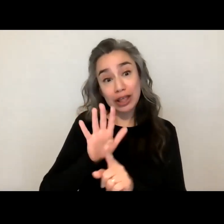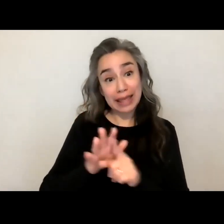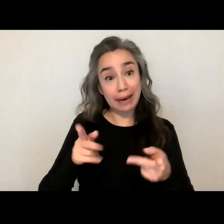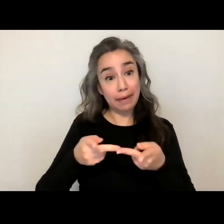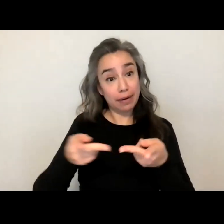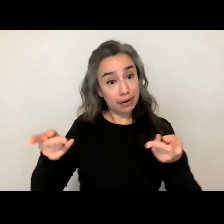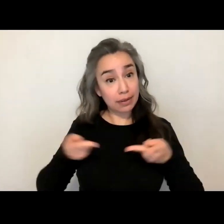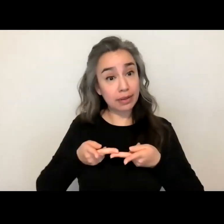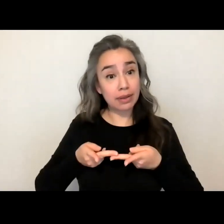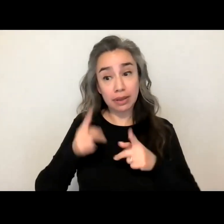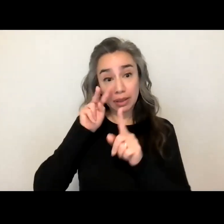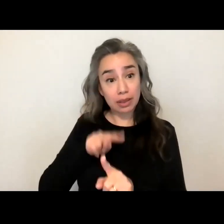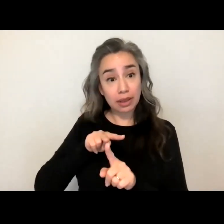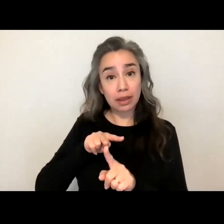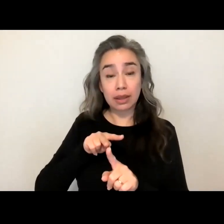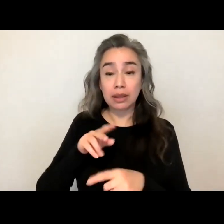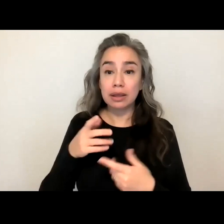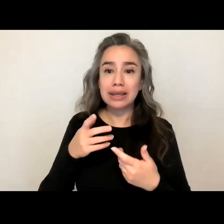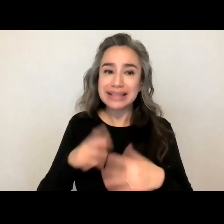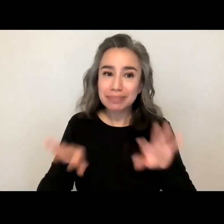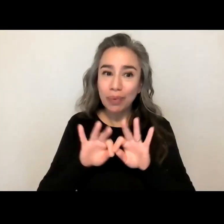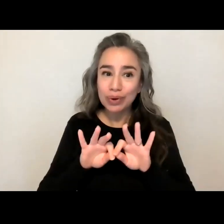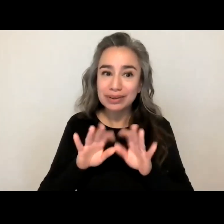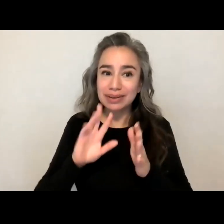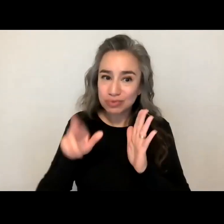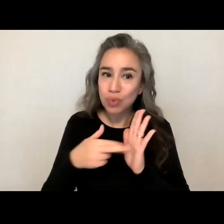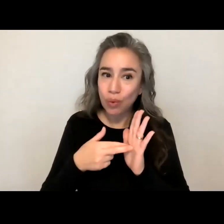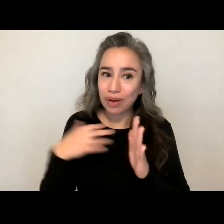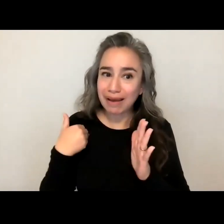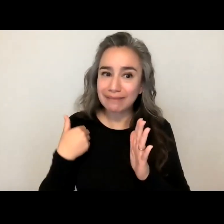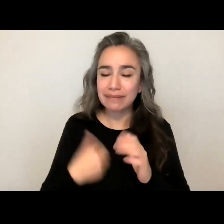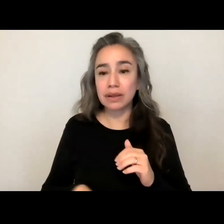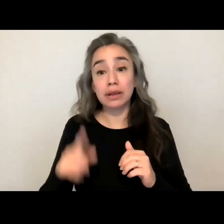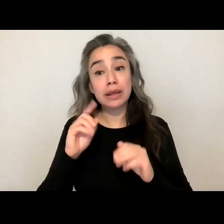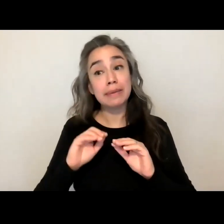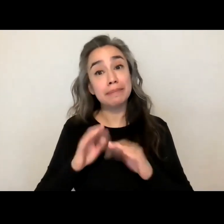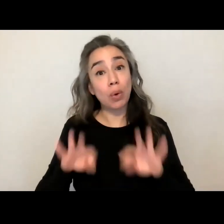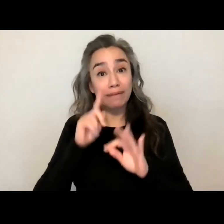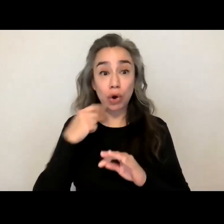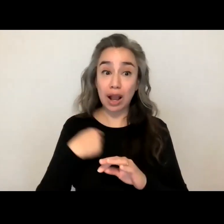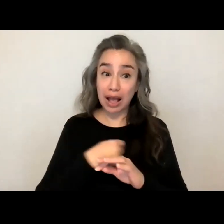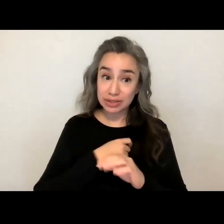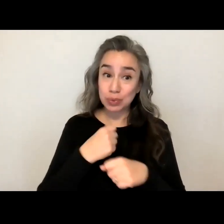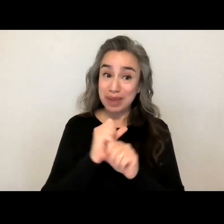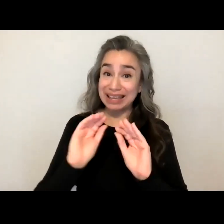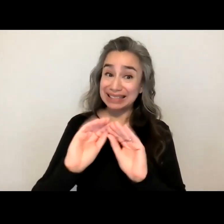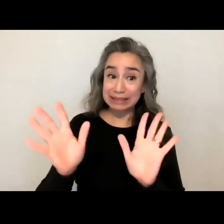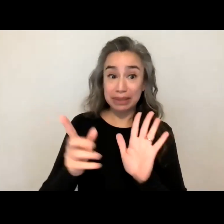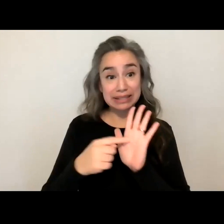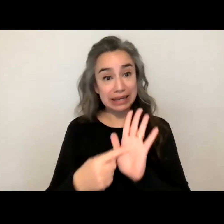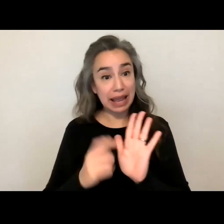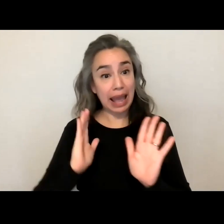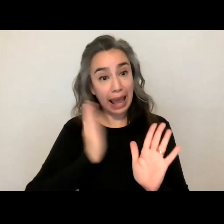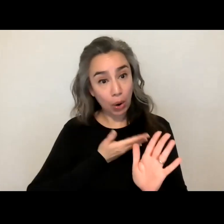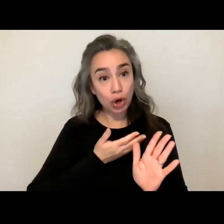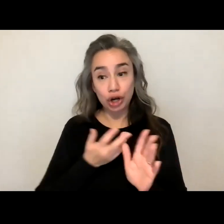And I think one of the things that might be important for all of us to do is to actually make explicit these subjectivities are